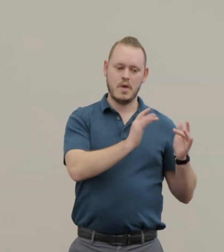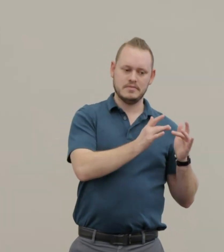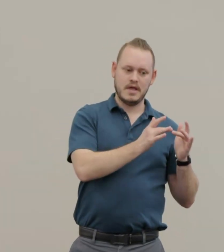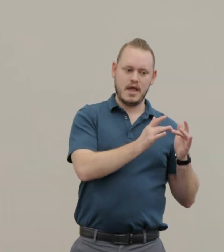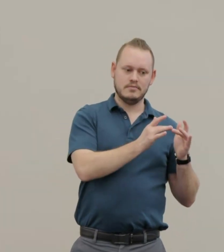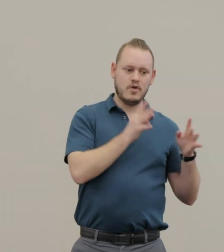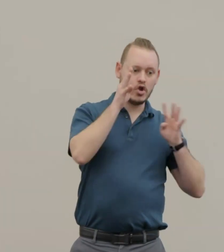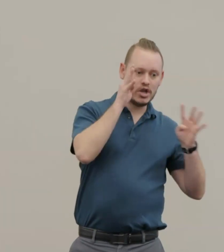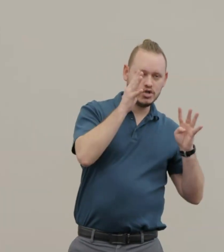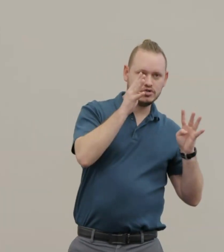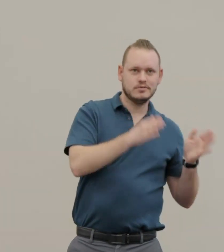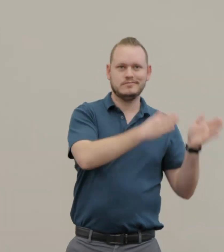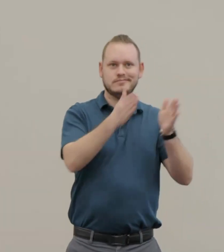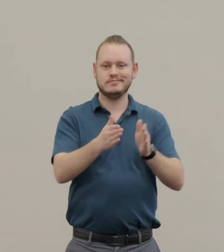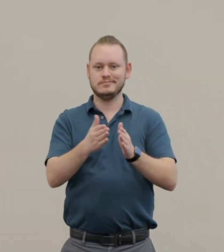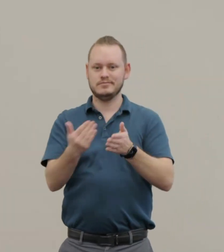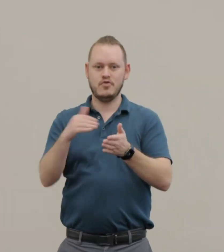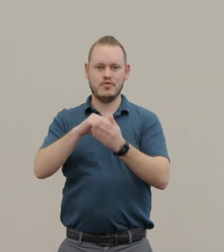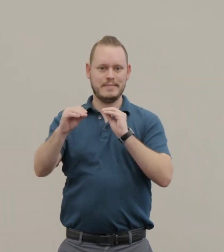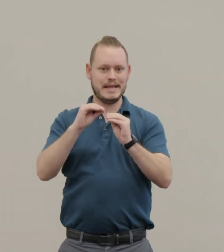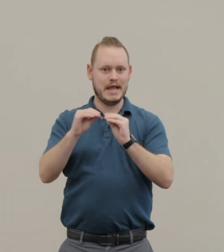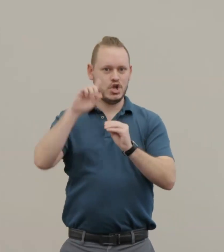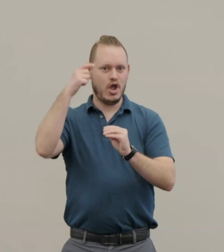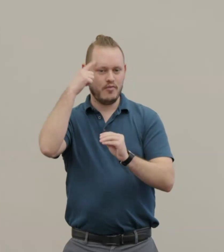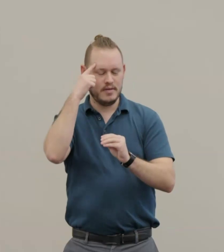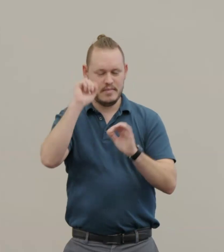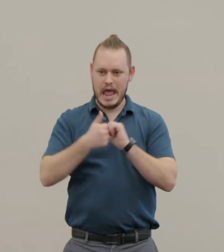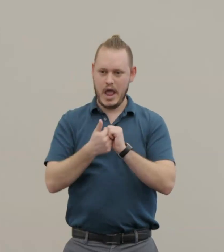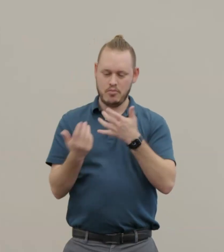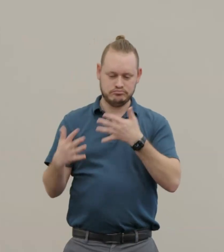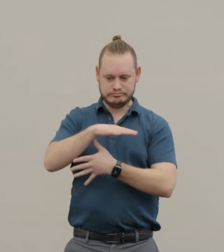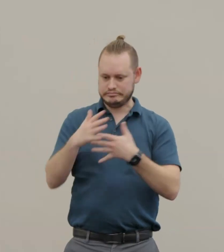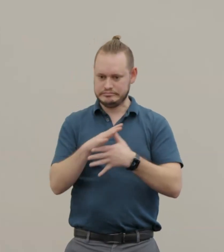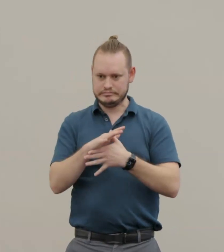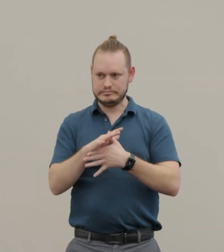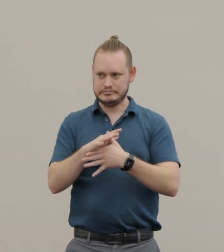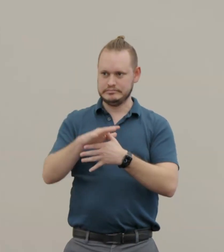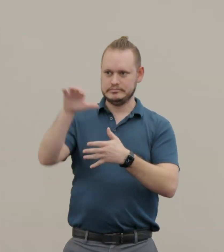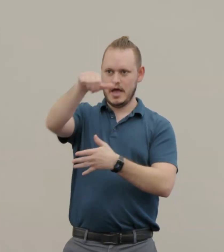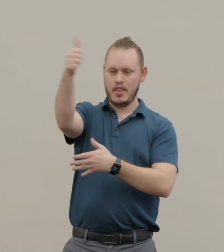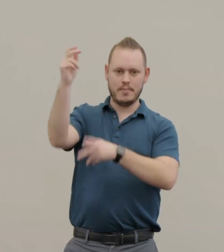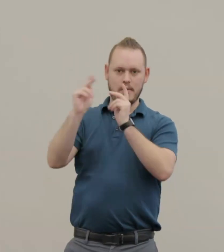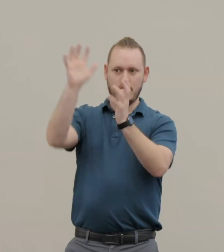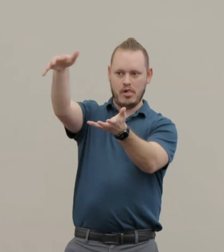things. So how do we prioritize fixing the stuff, the legacy that we inherited from other